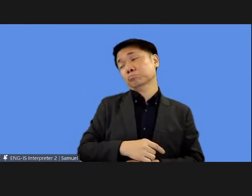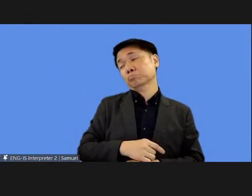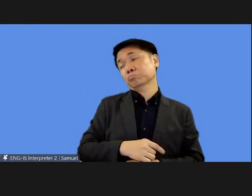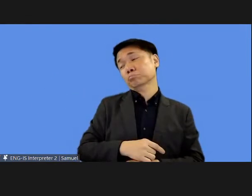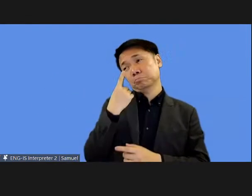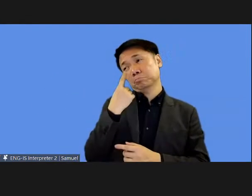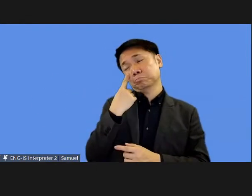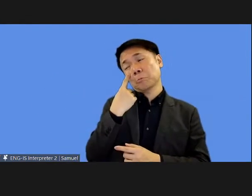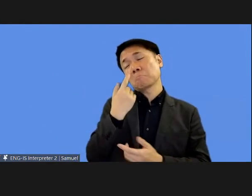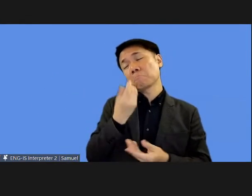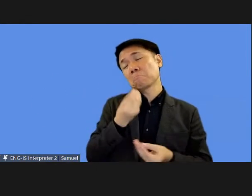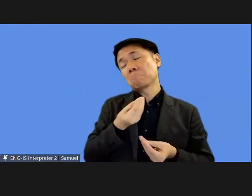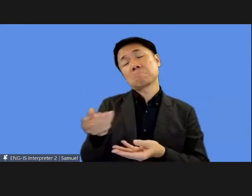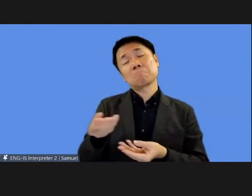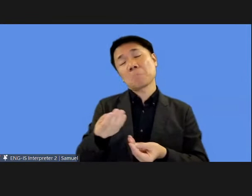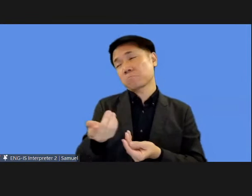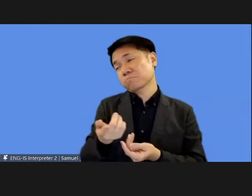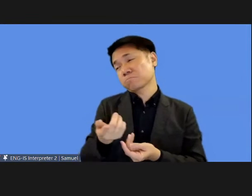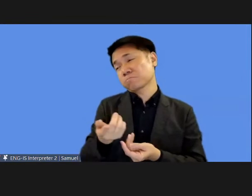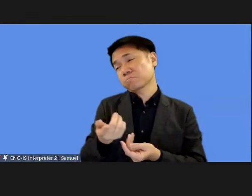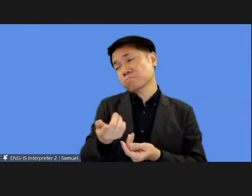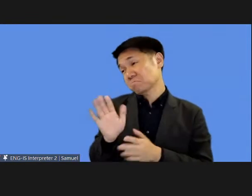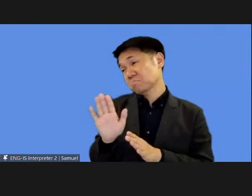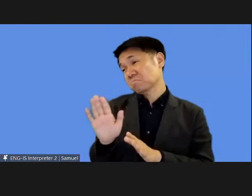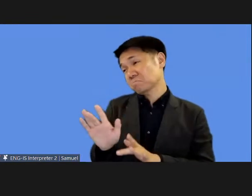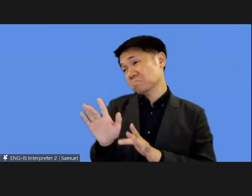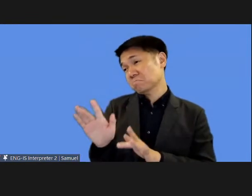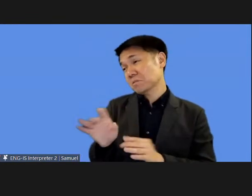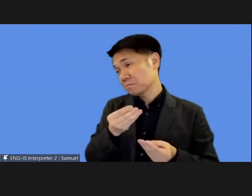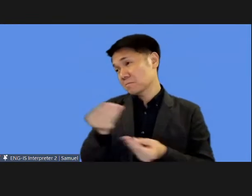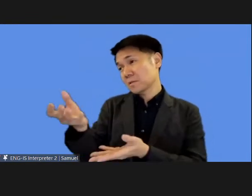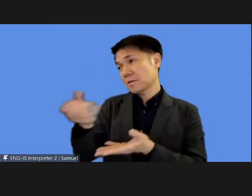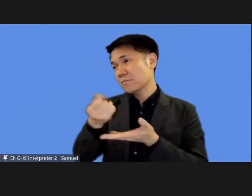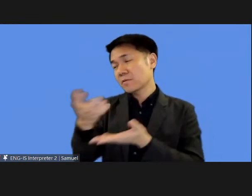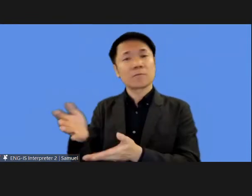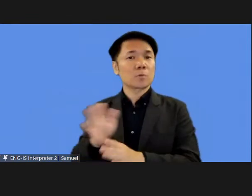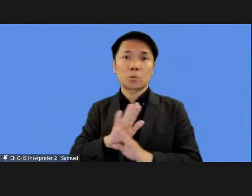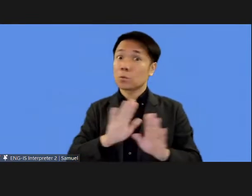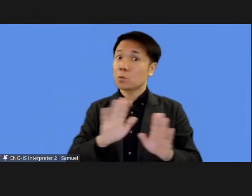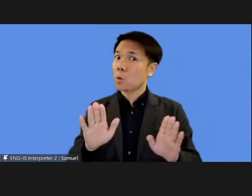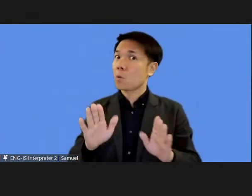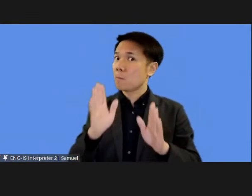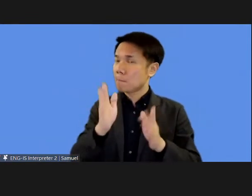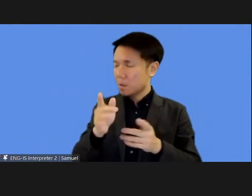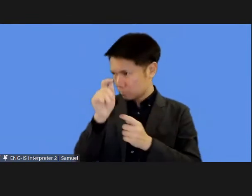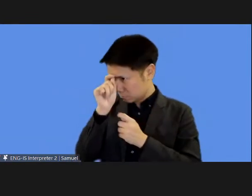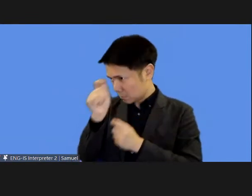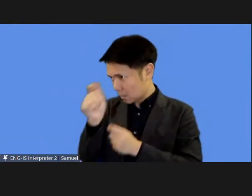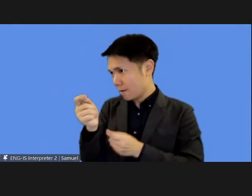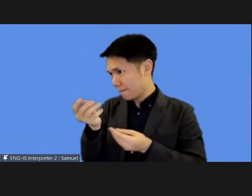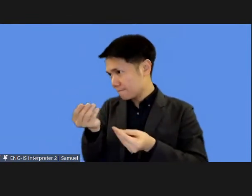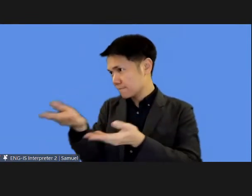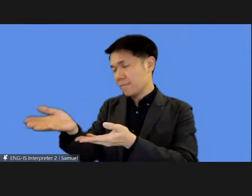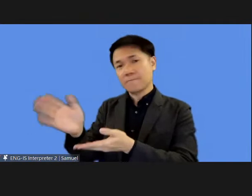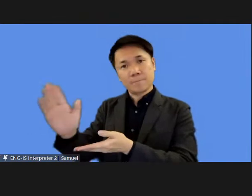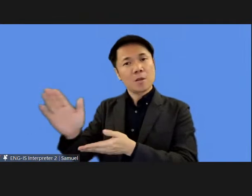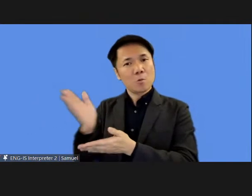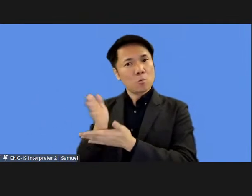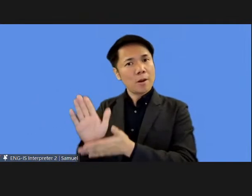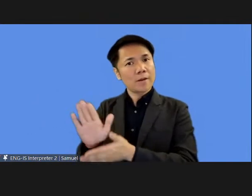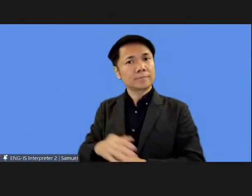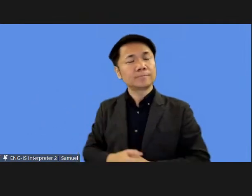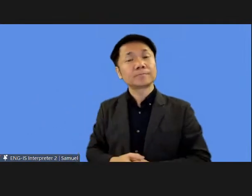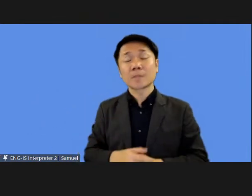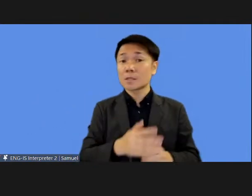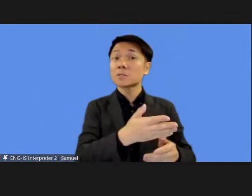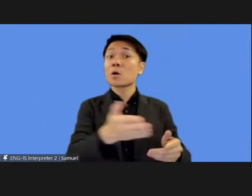the different potential and what each partner can bring to the table. And in this regard,